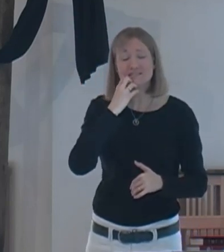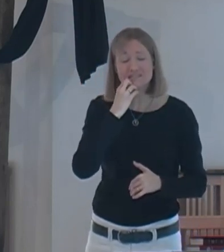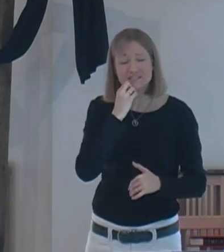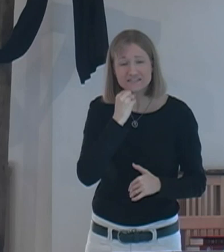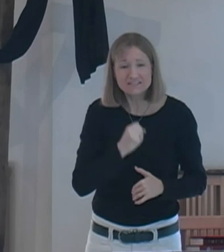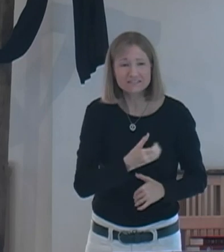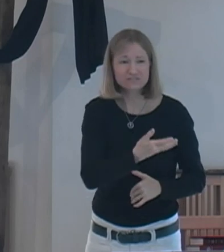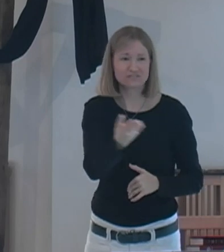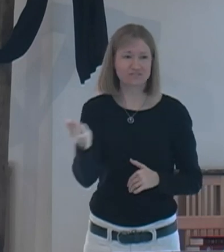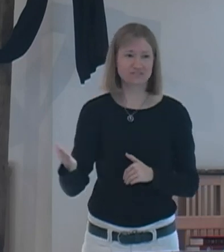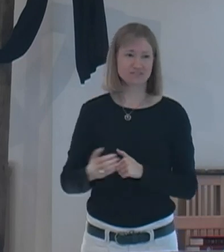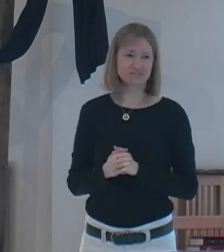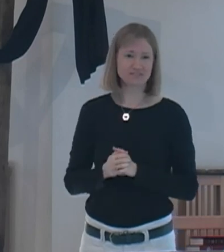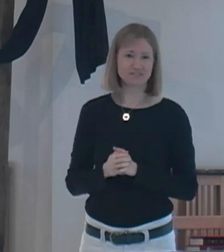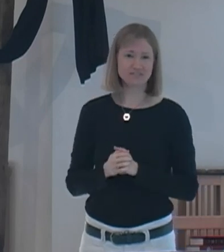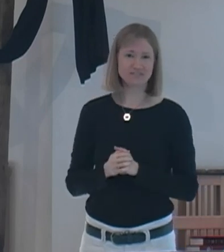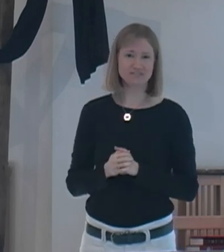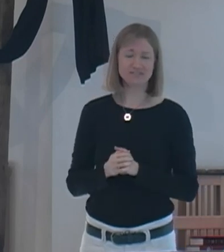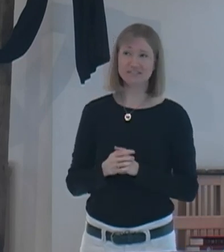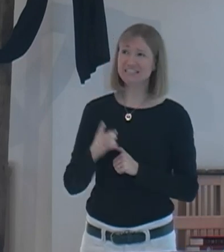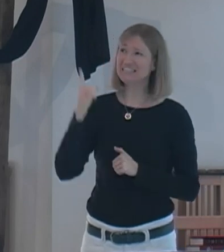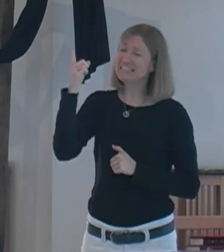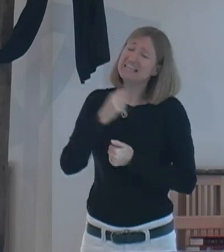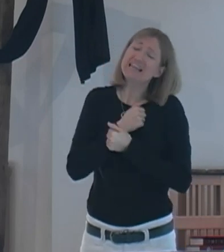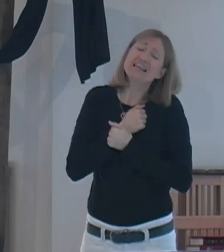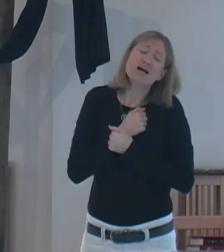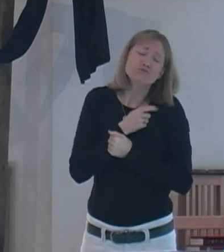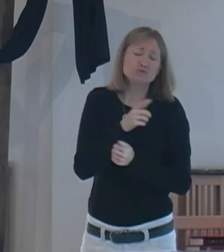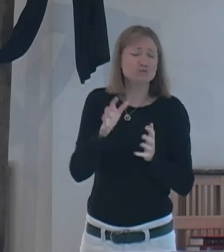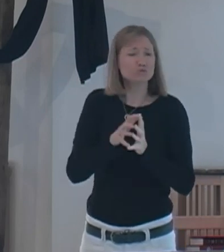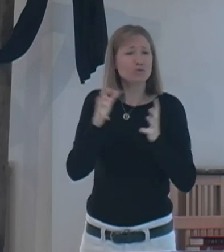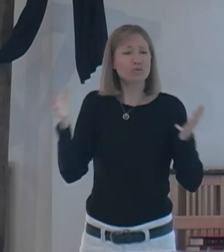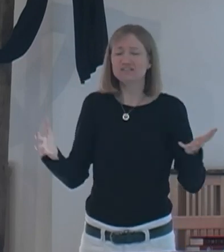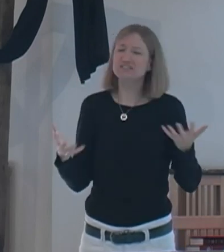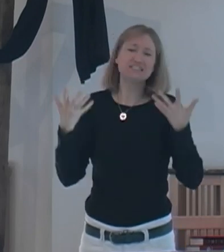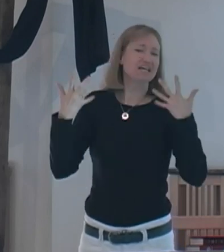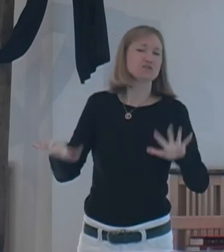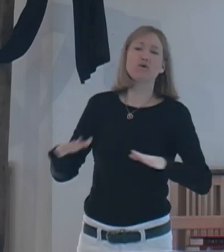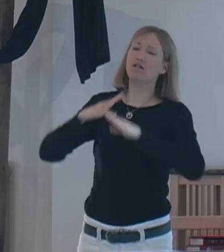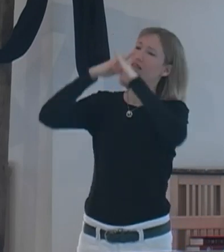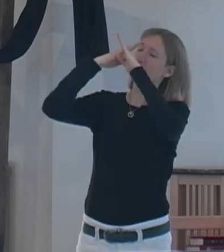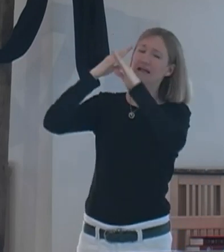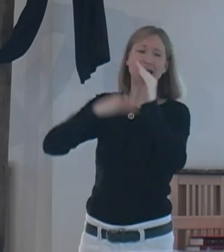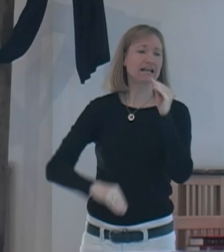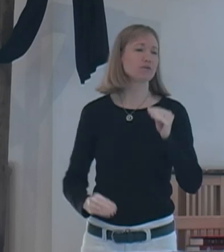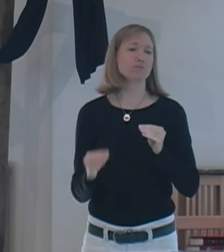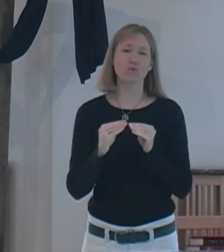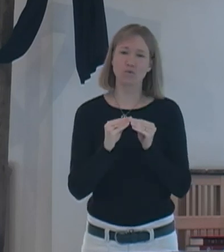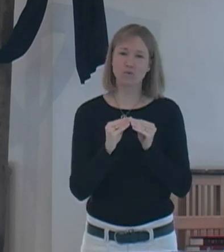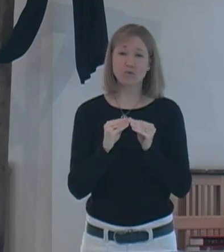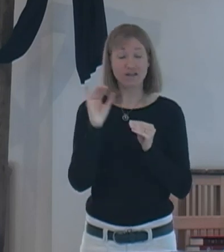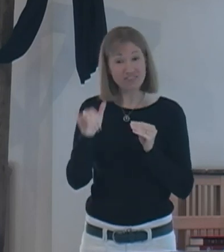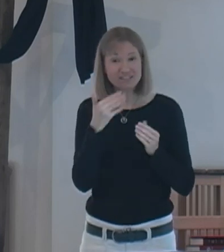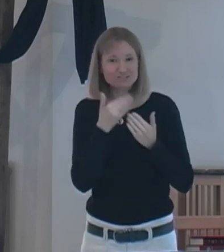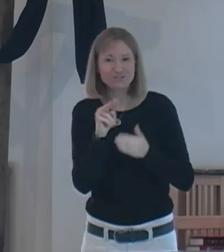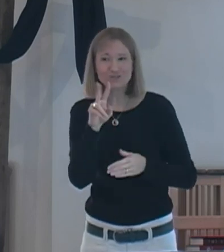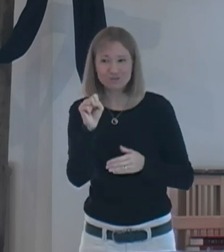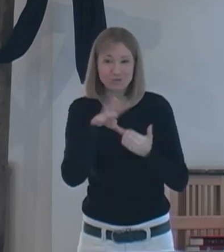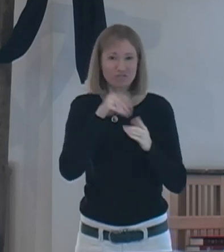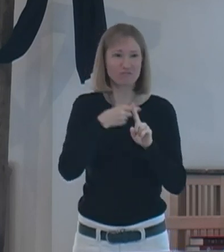too strongly about you to let them stand. And that's the good news. That